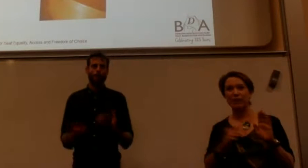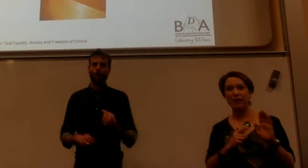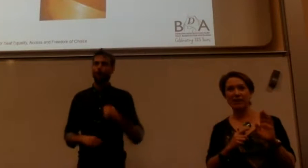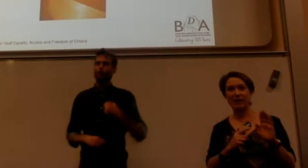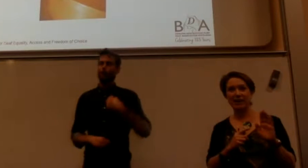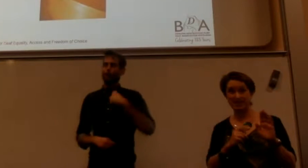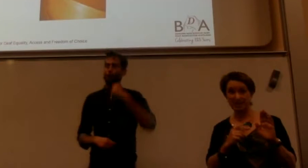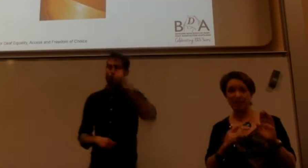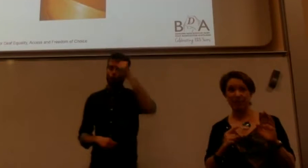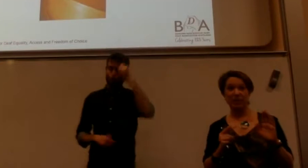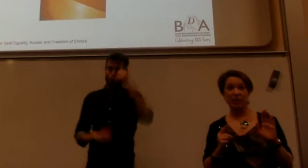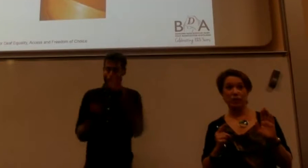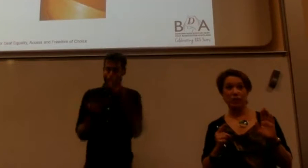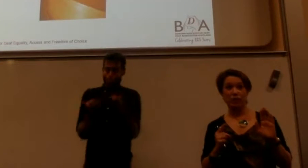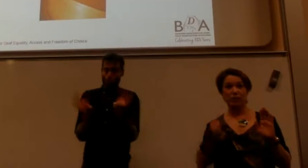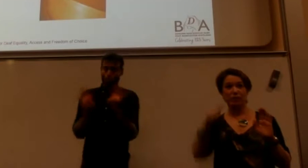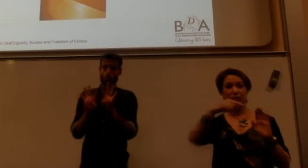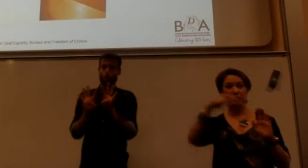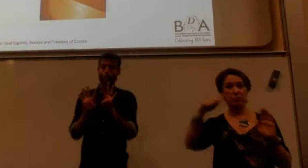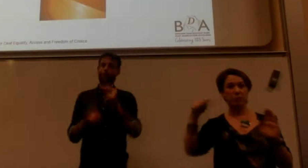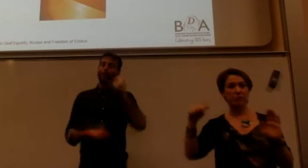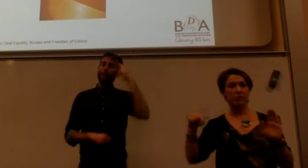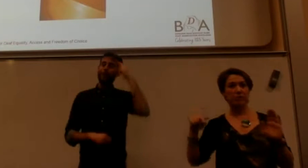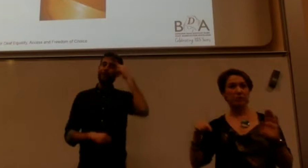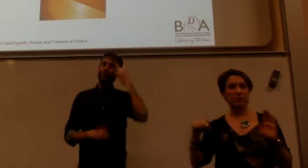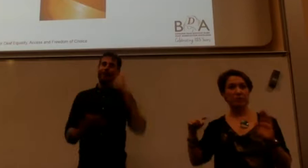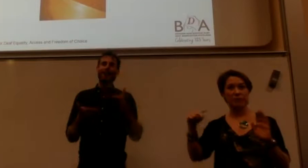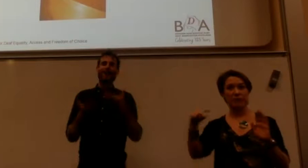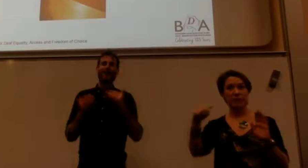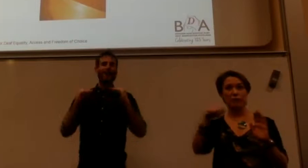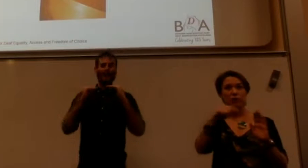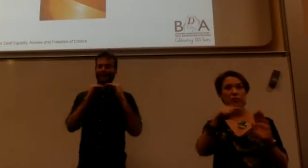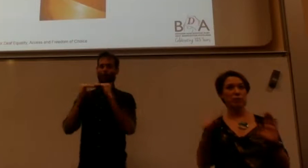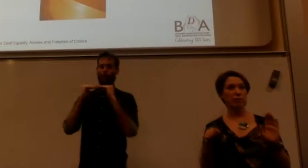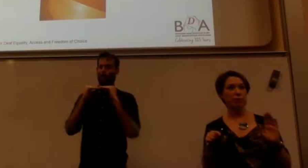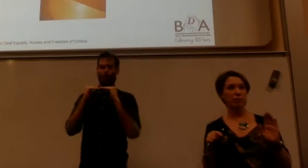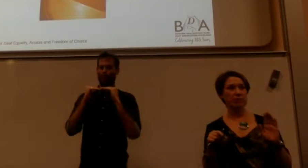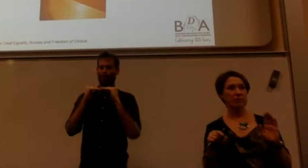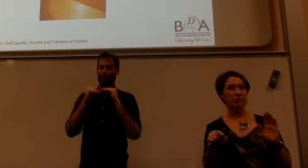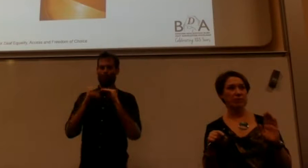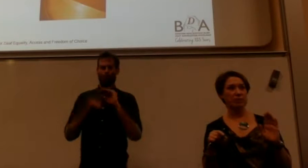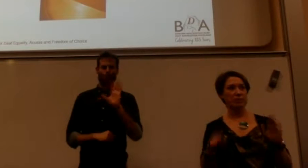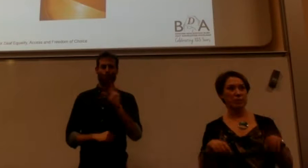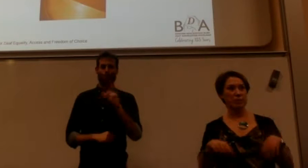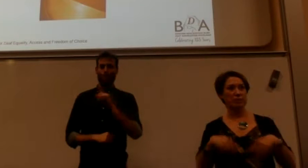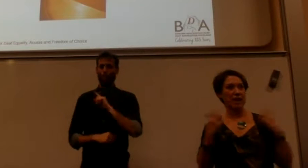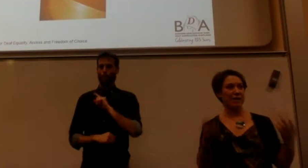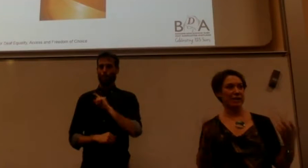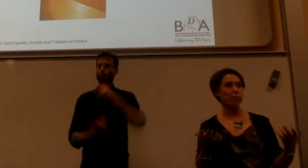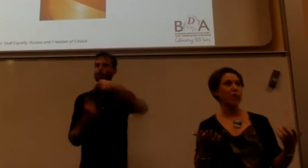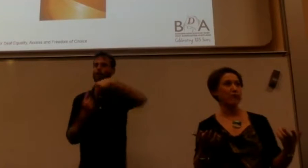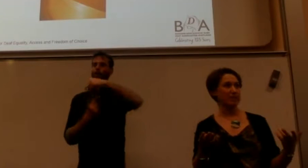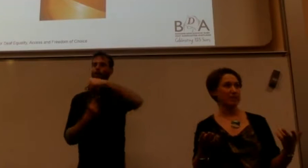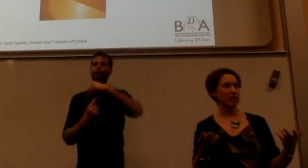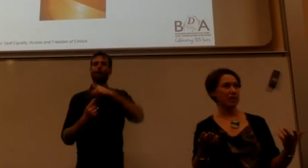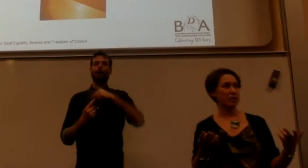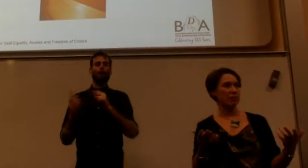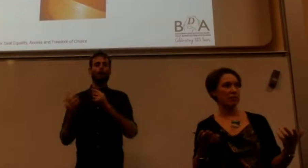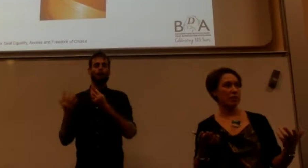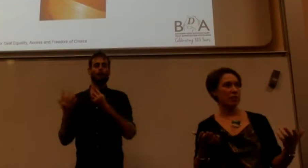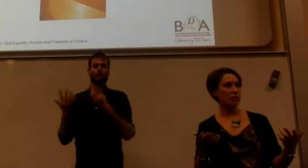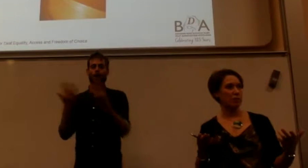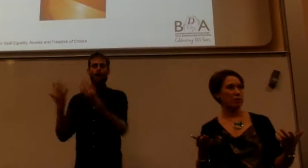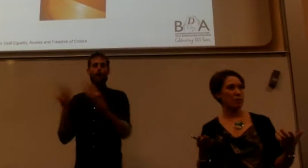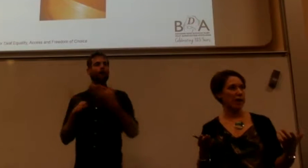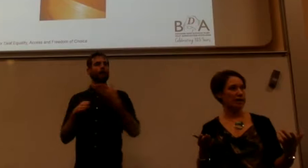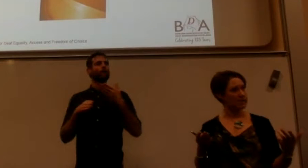equal way isn't really equal, because the people who are sitting around the table from public bodies will be there in work time